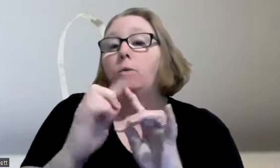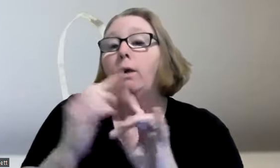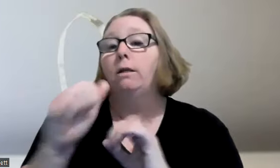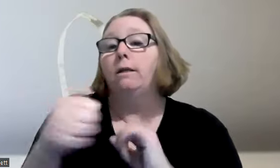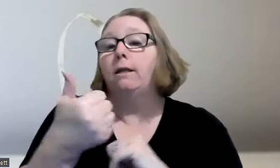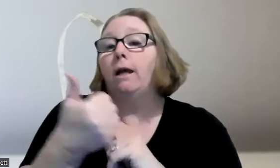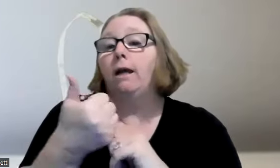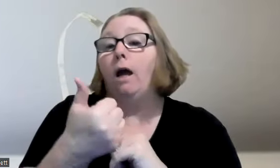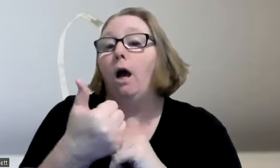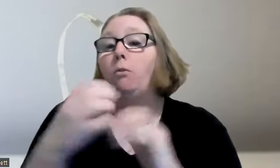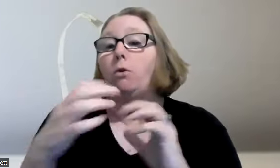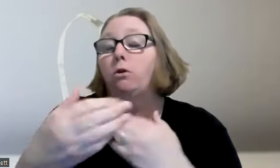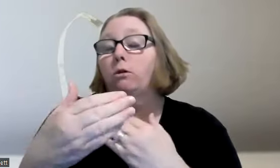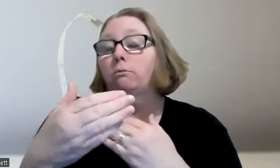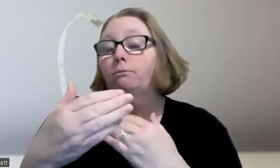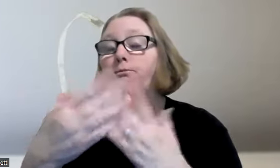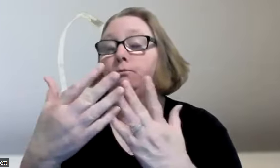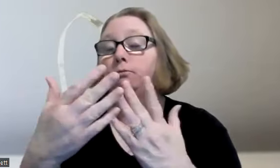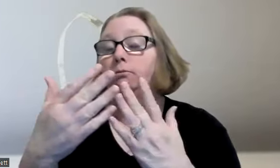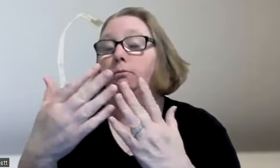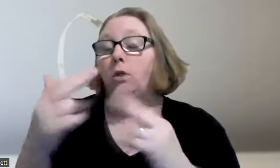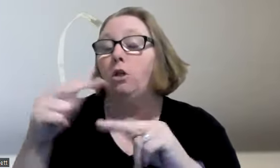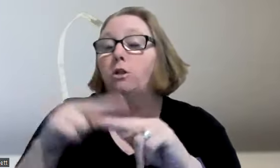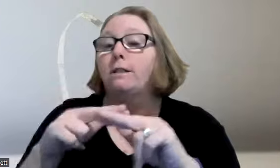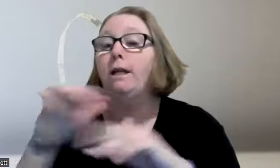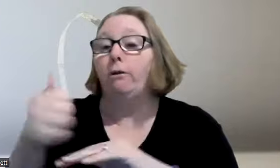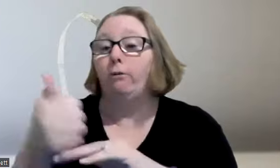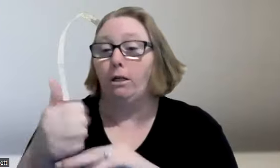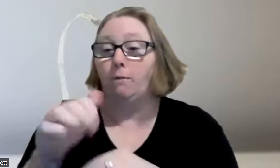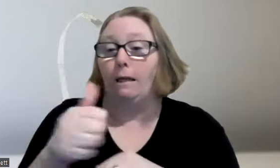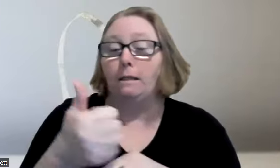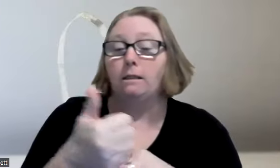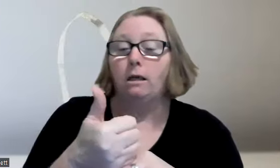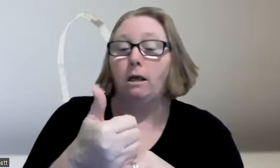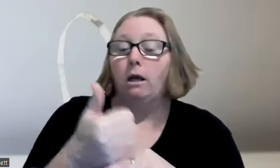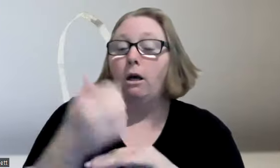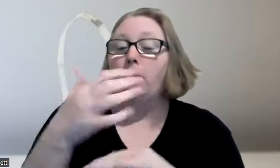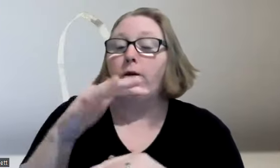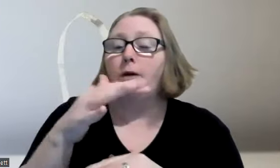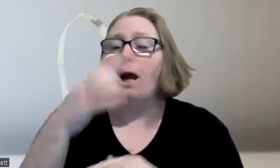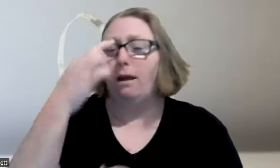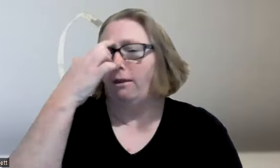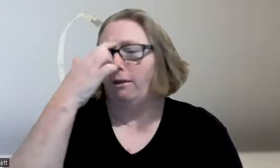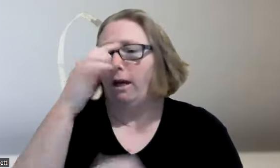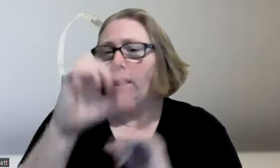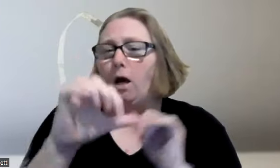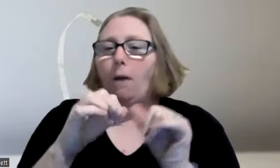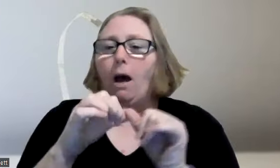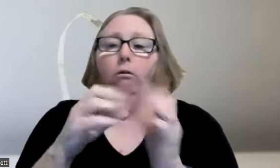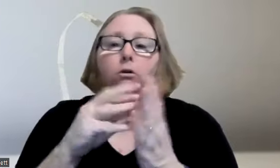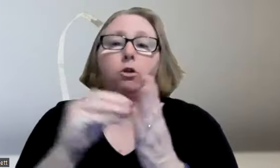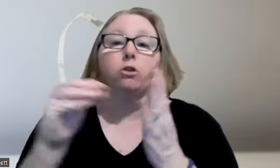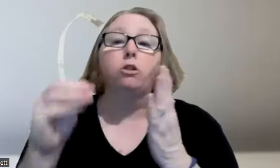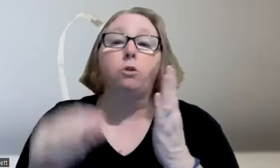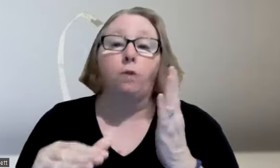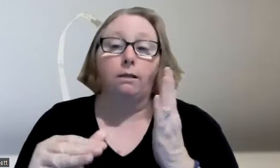when setting up your seating arrangements, you kind of think about your student.